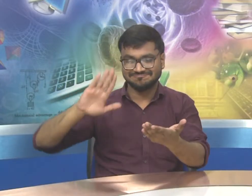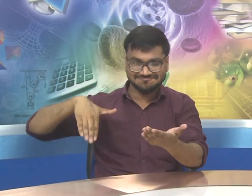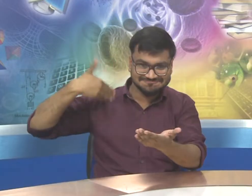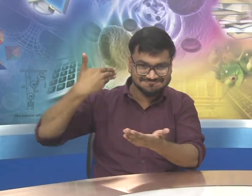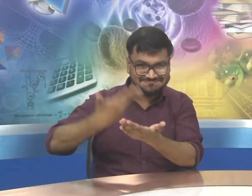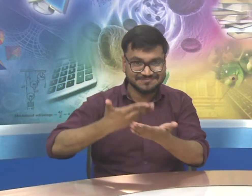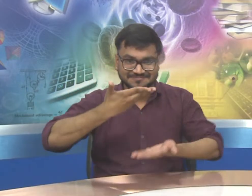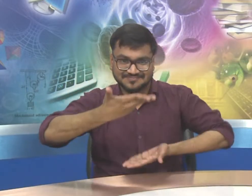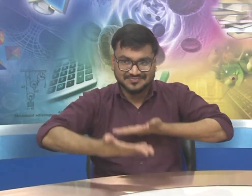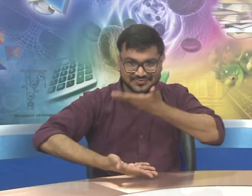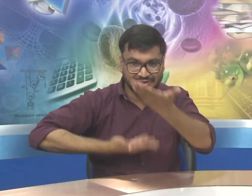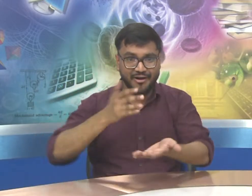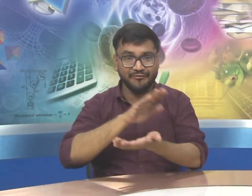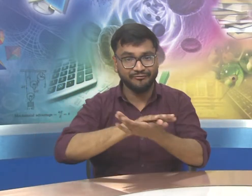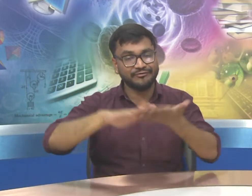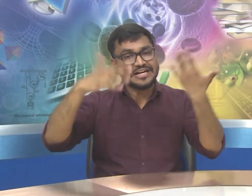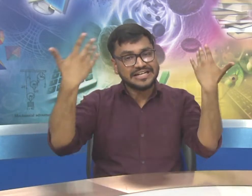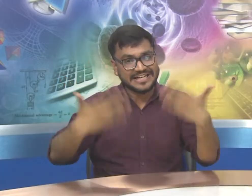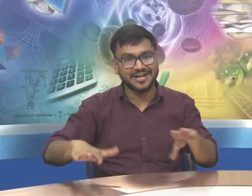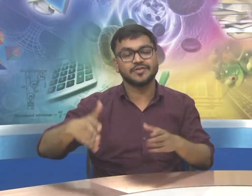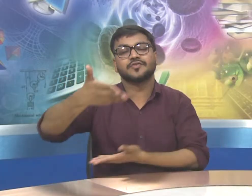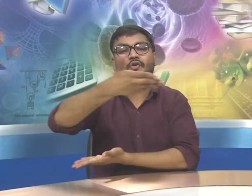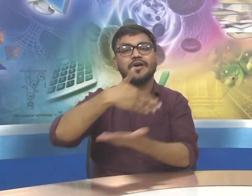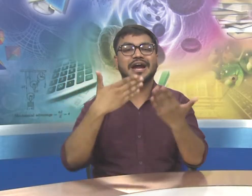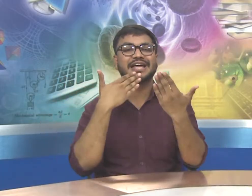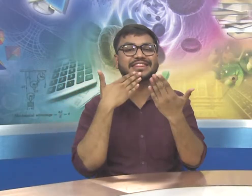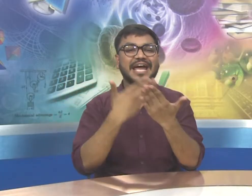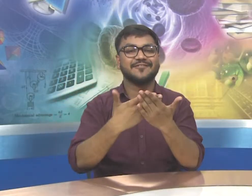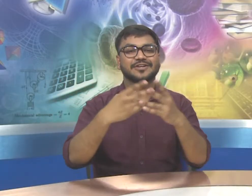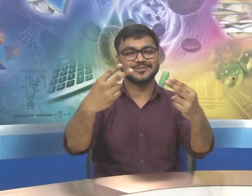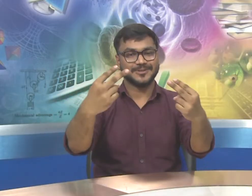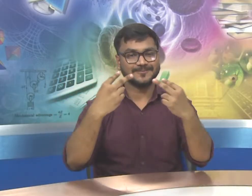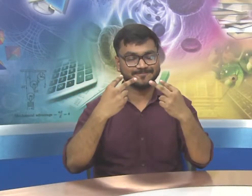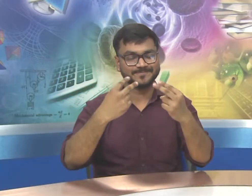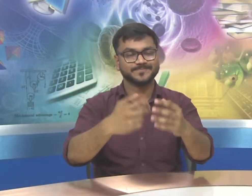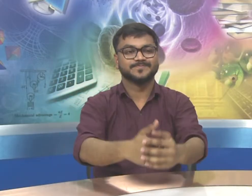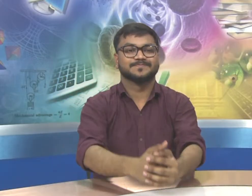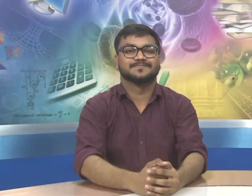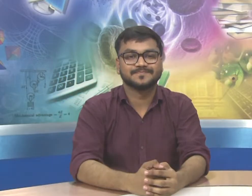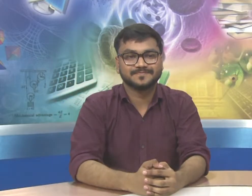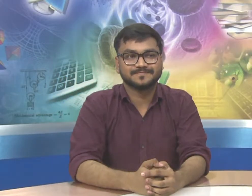We have completed our lesson. Thank you for paying attention.